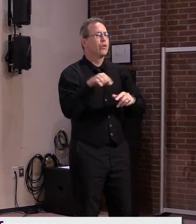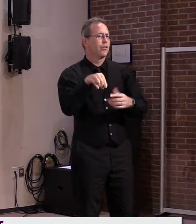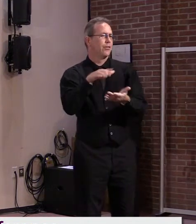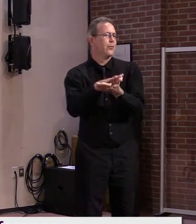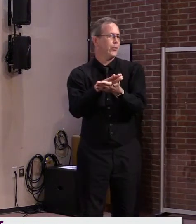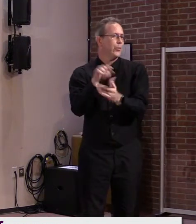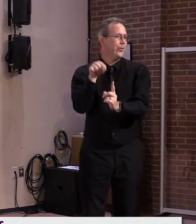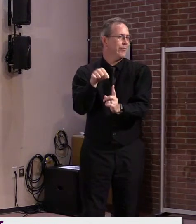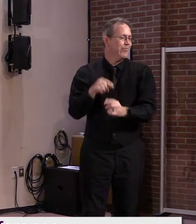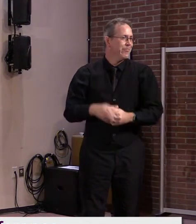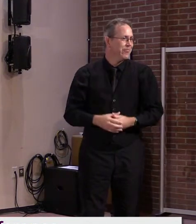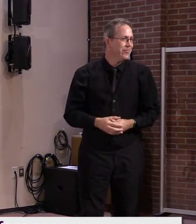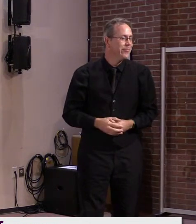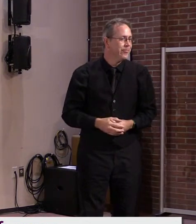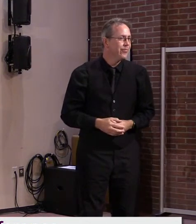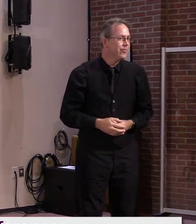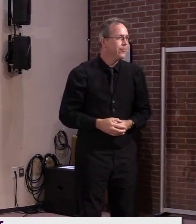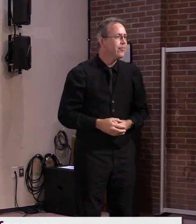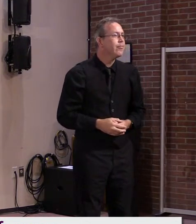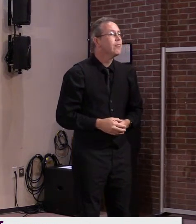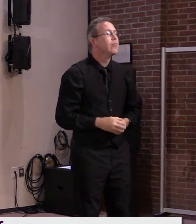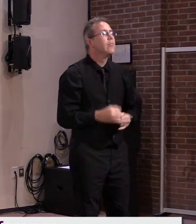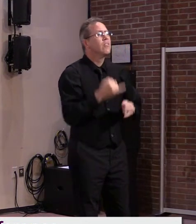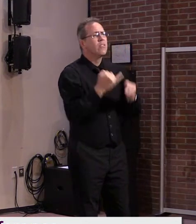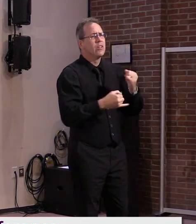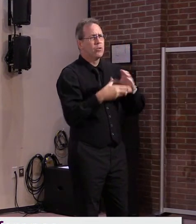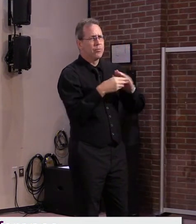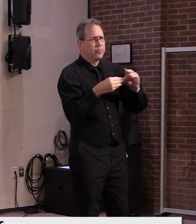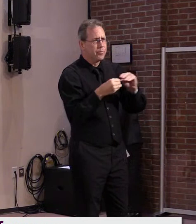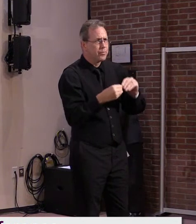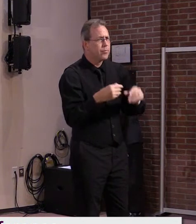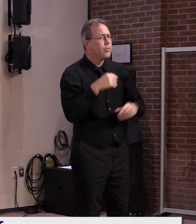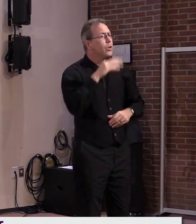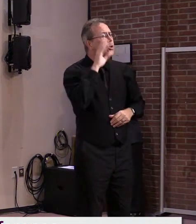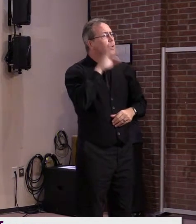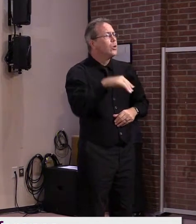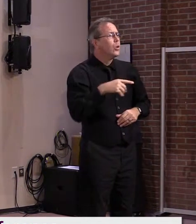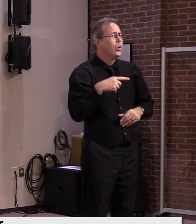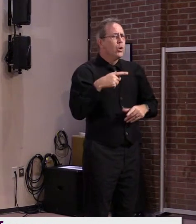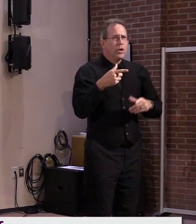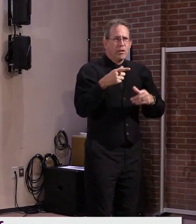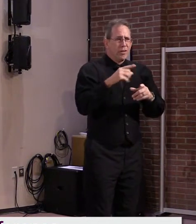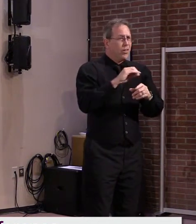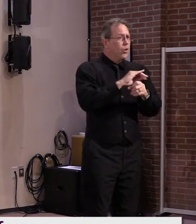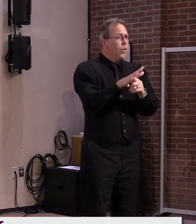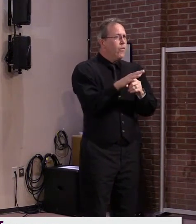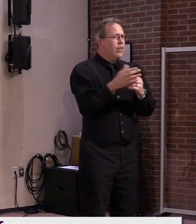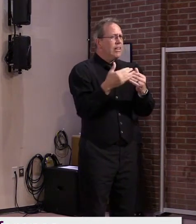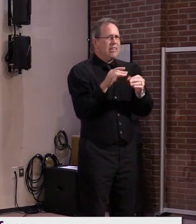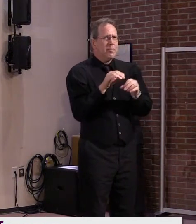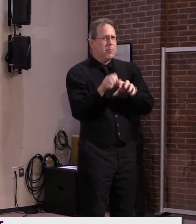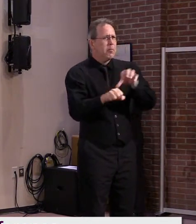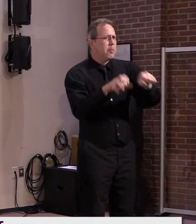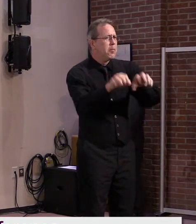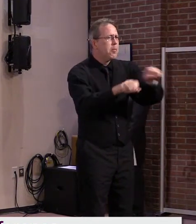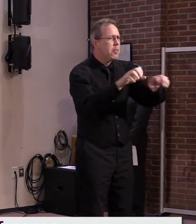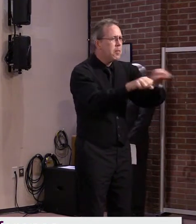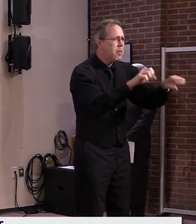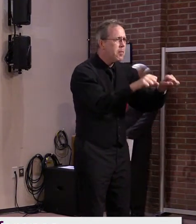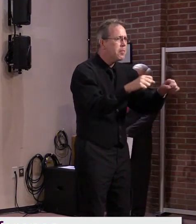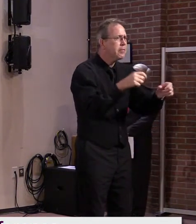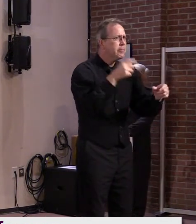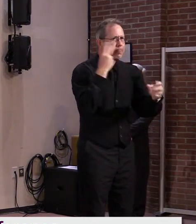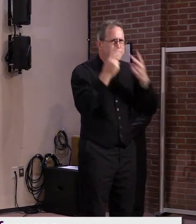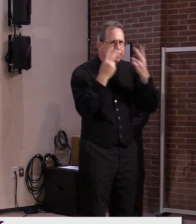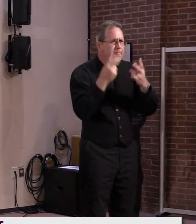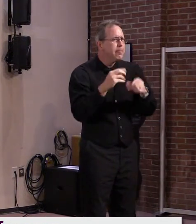although our cases and hospitalization remain higher than we'd like to see, We're beginning to see some improvement in Vermont